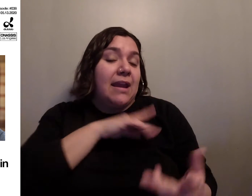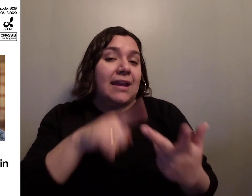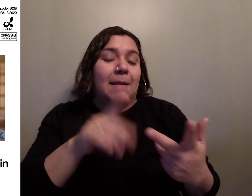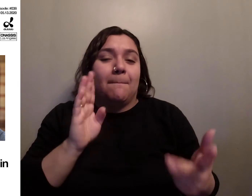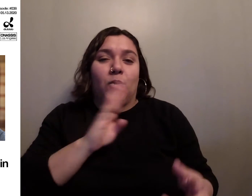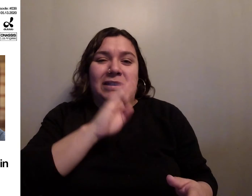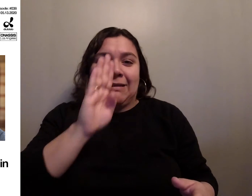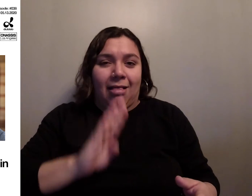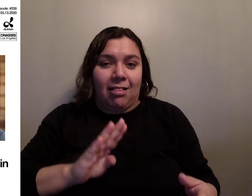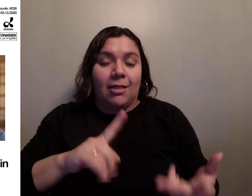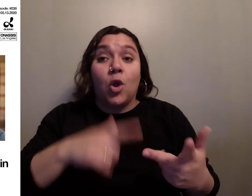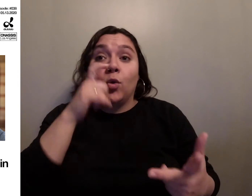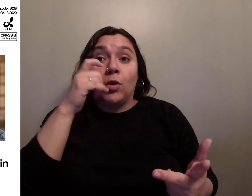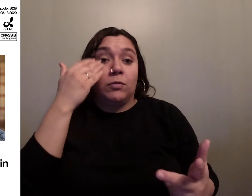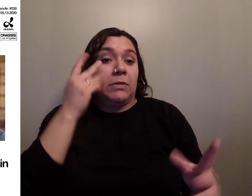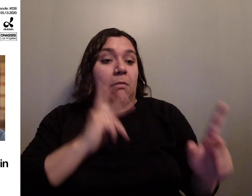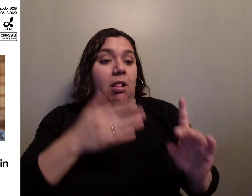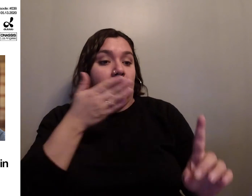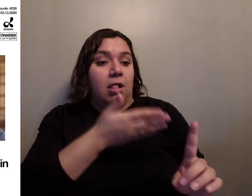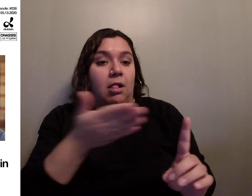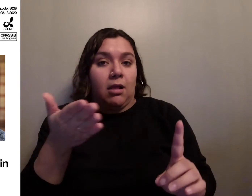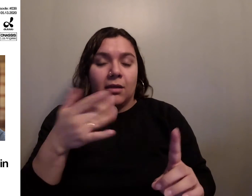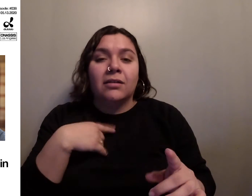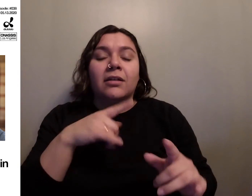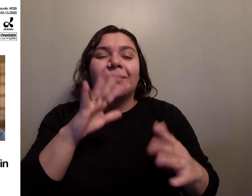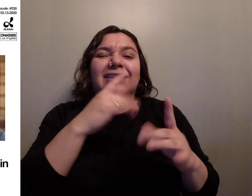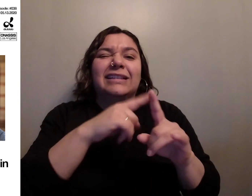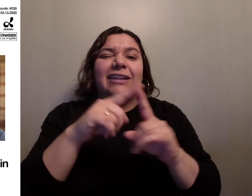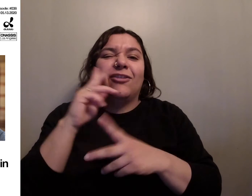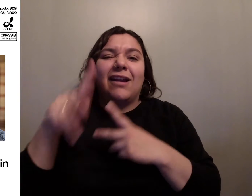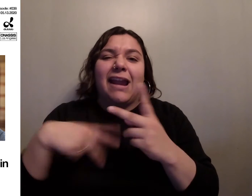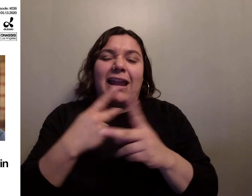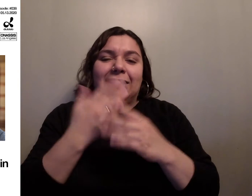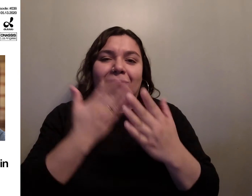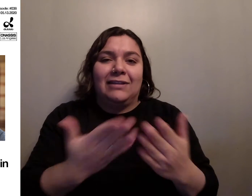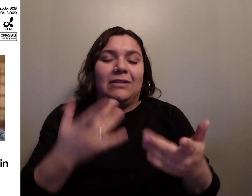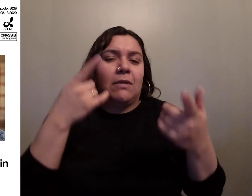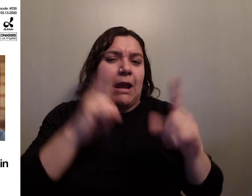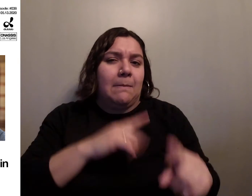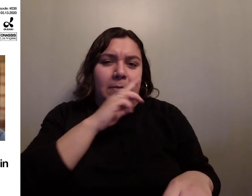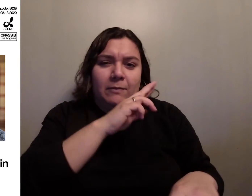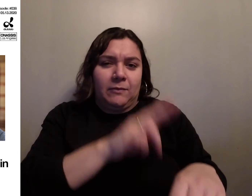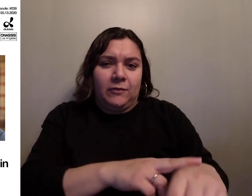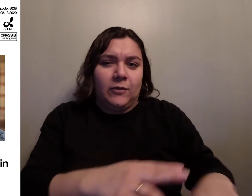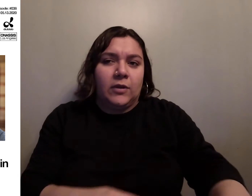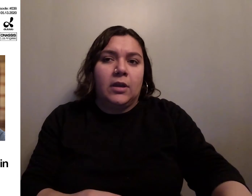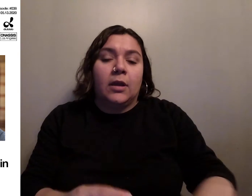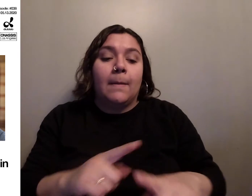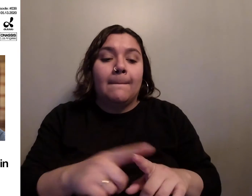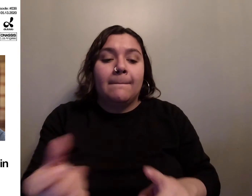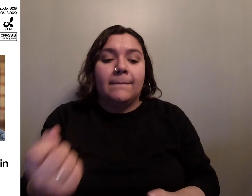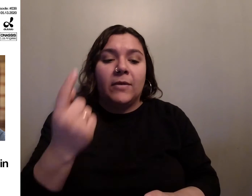Italy, somebody's in Spain, somebody's in Seville. Who knows somebody there? All of these different kinds of things, of course, would be going